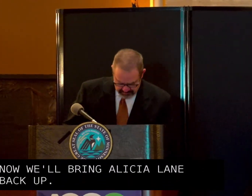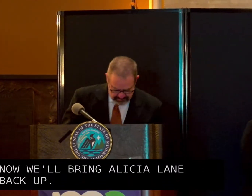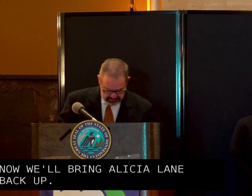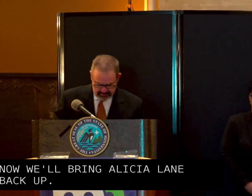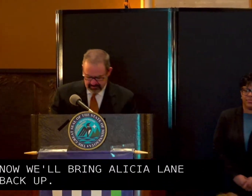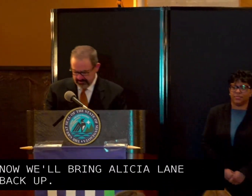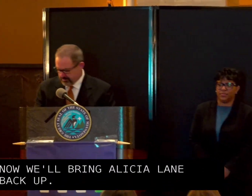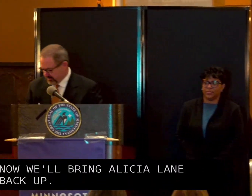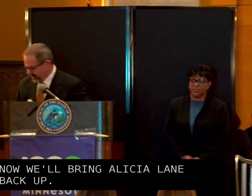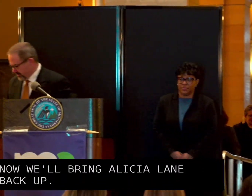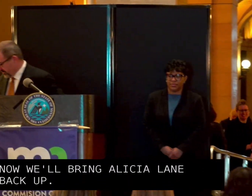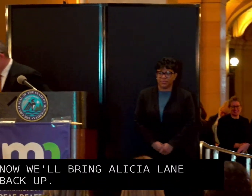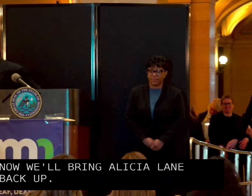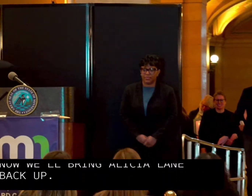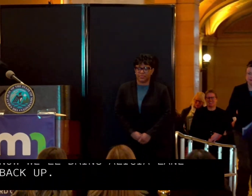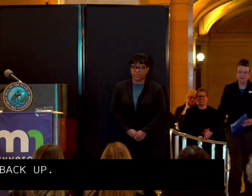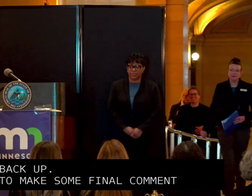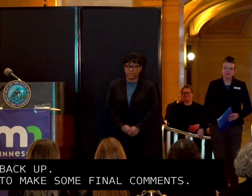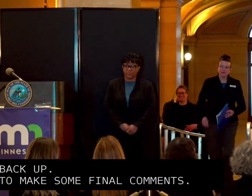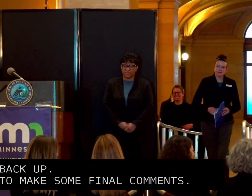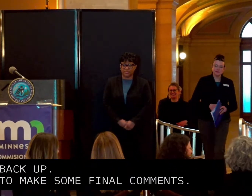to make some final comments.